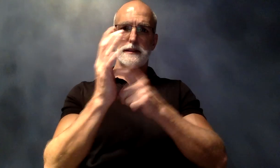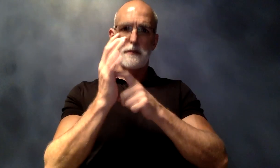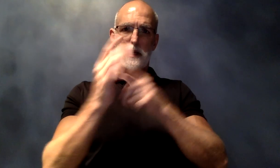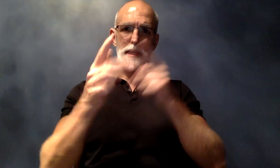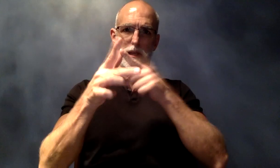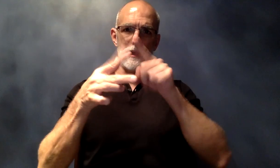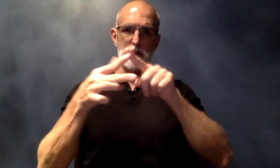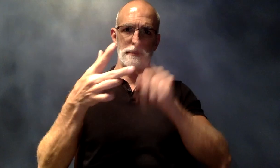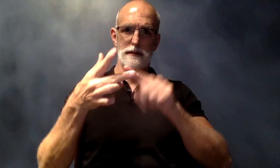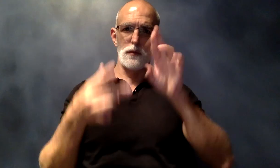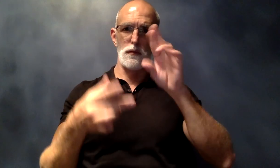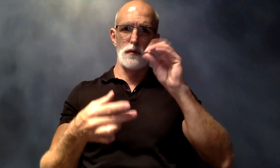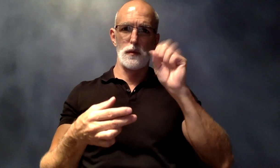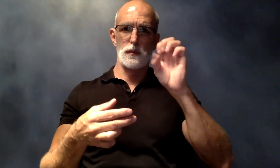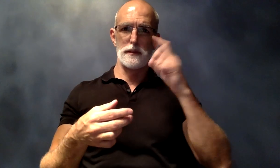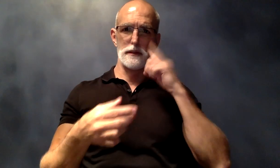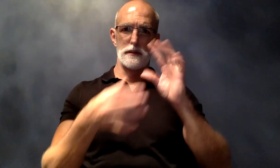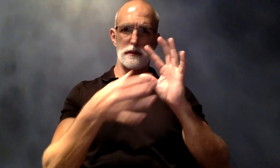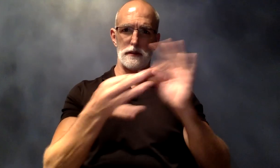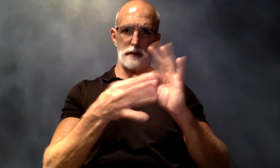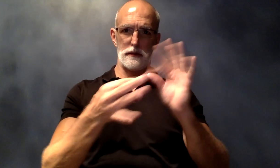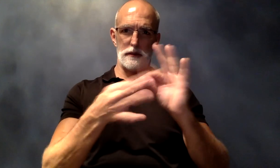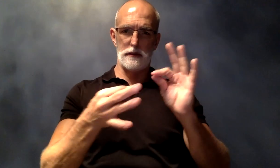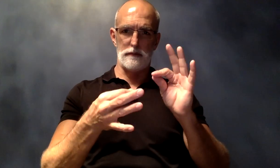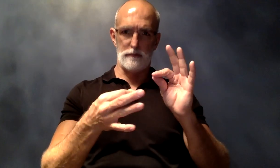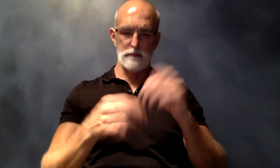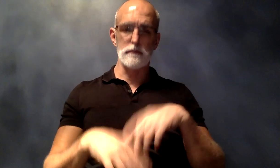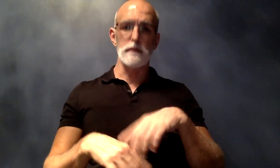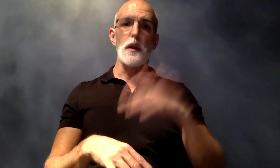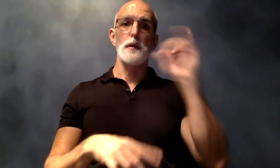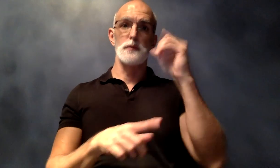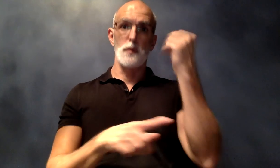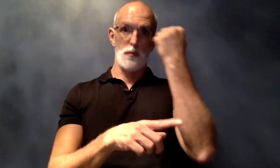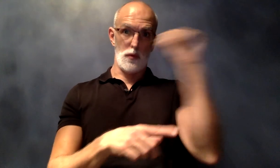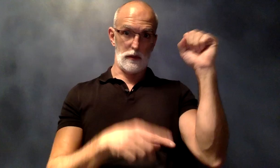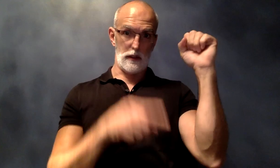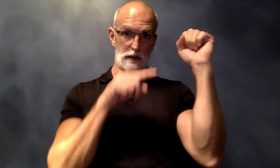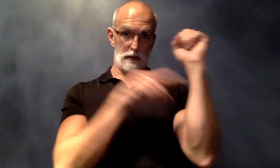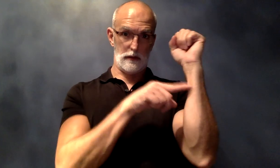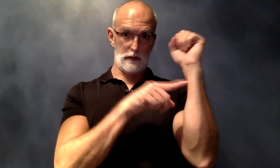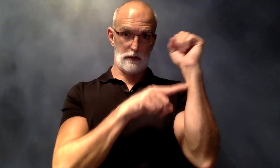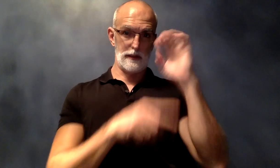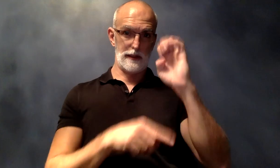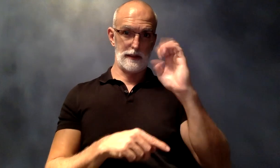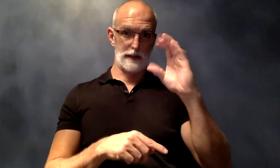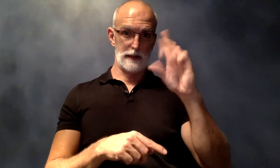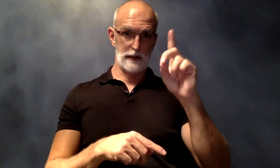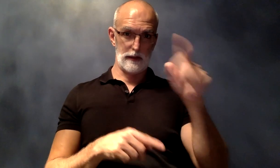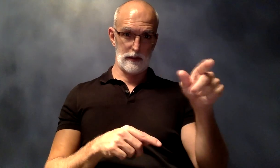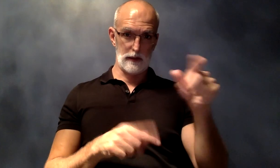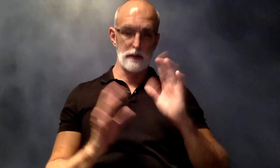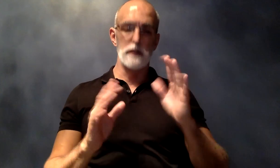Mm-hmm. Mm-hmm. We sell